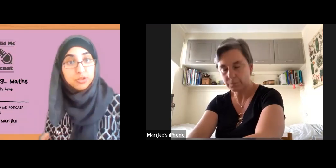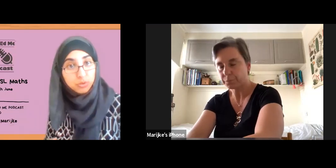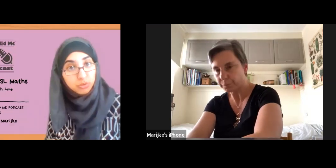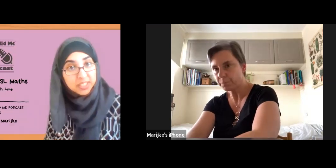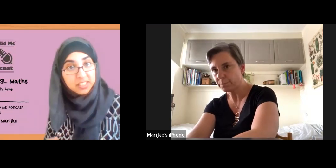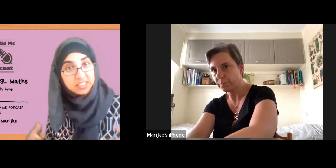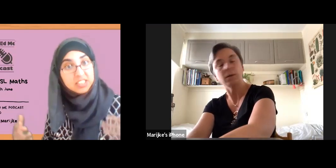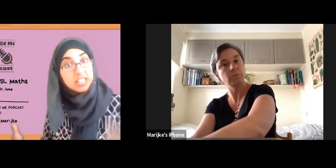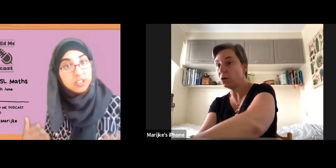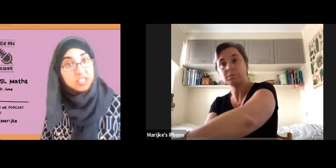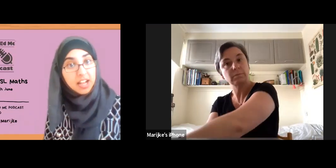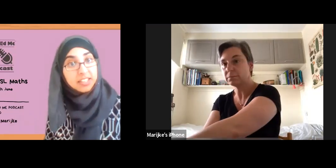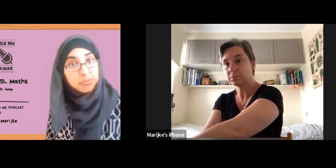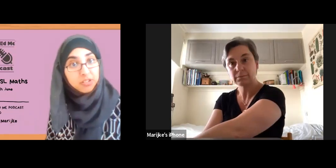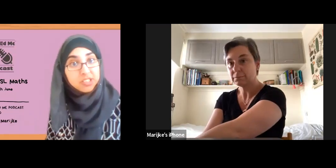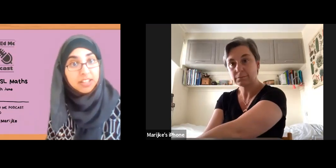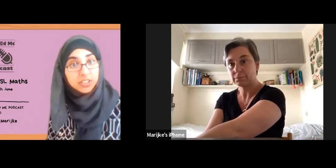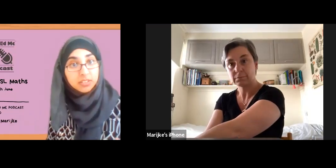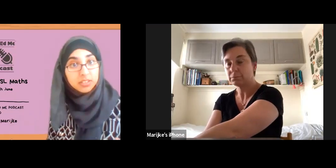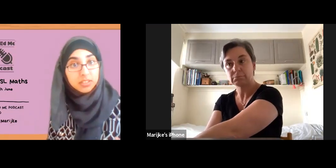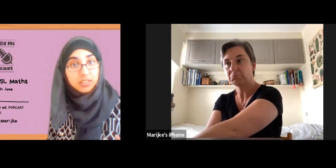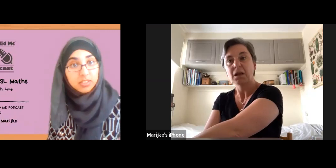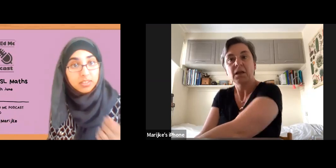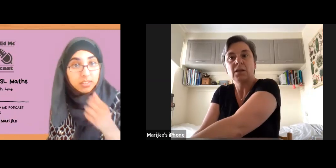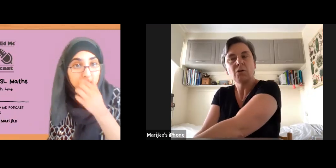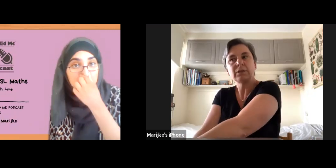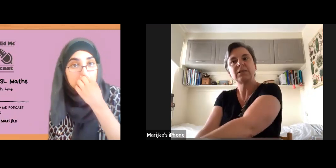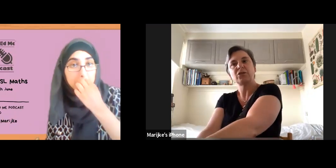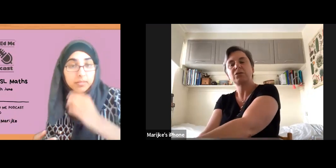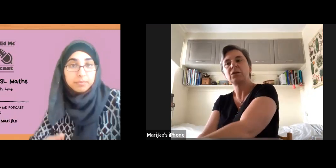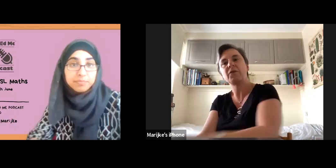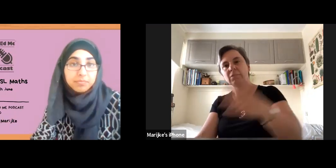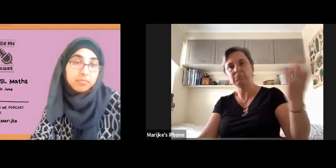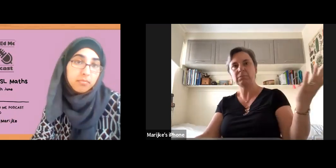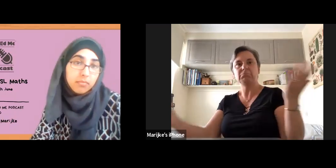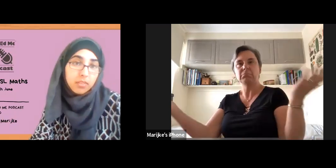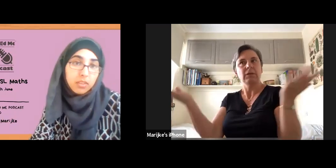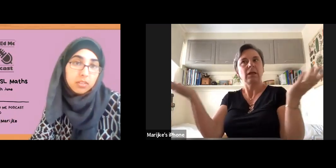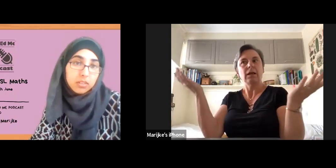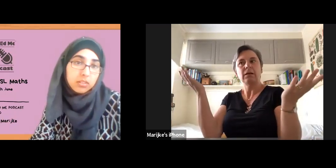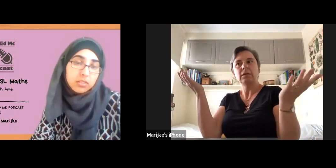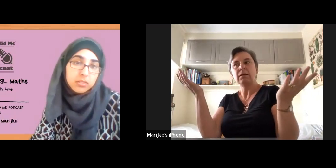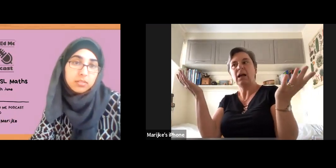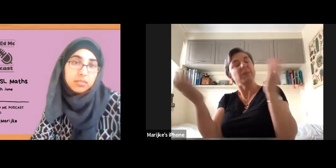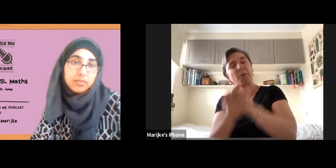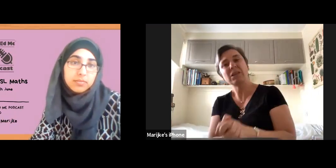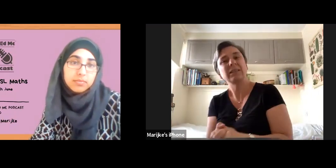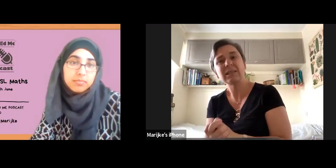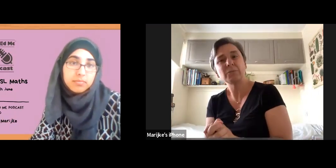school because the teacher decides what's relevant? No, it's just so you've got... I suppose it